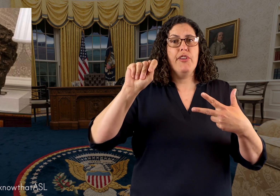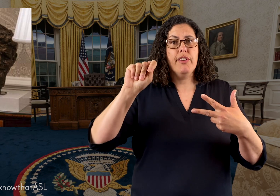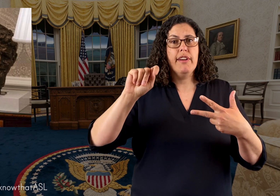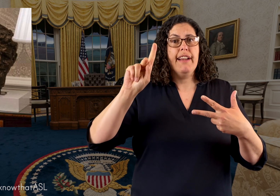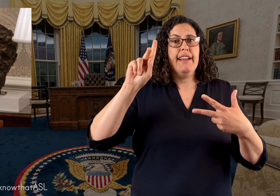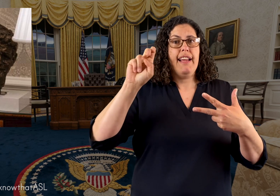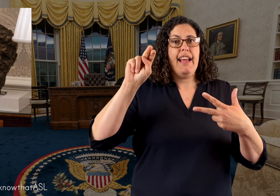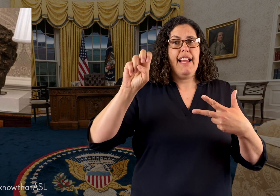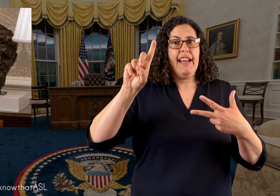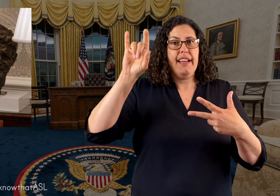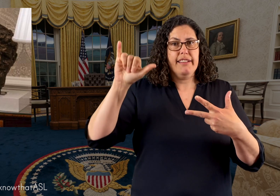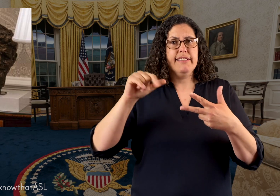Kennedy,